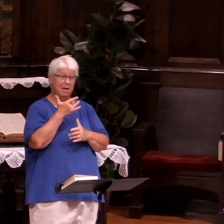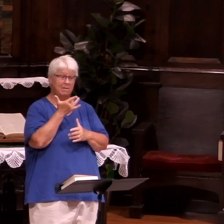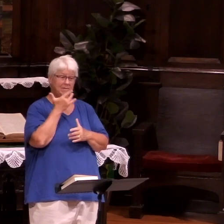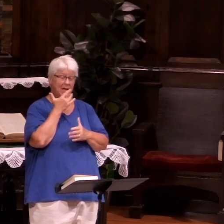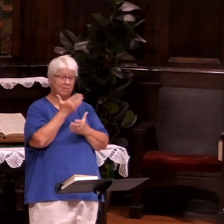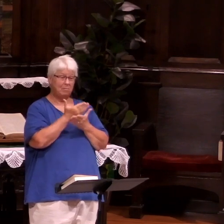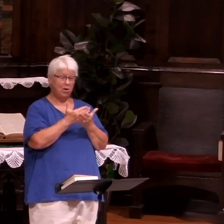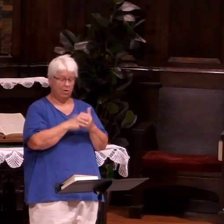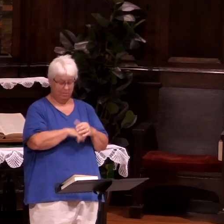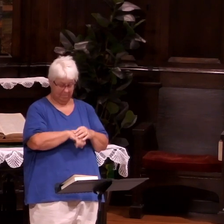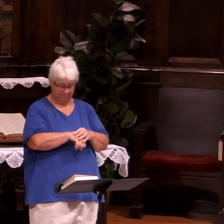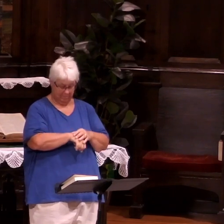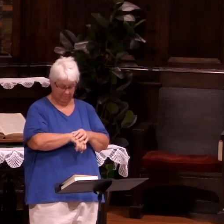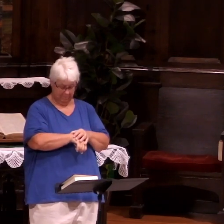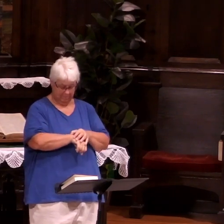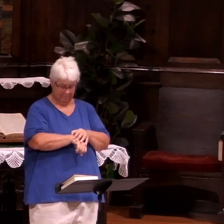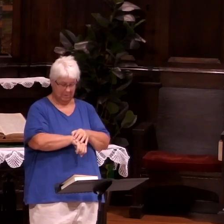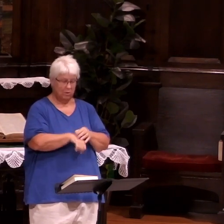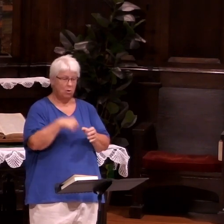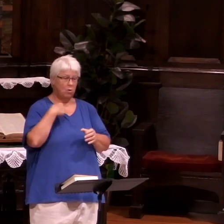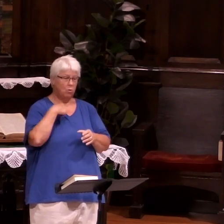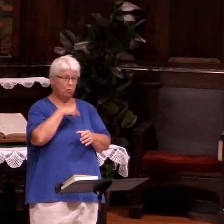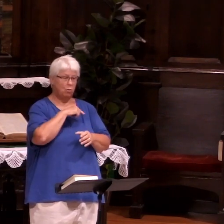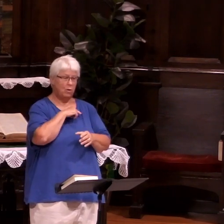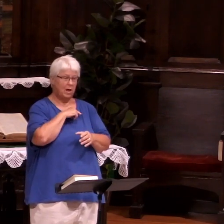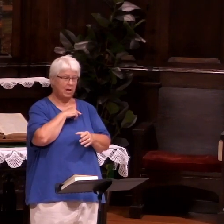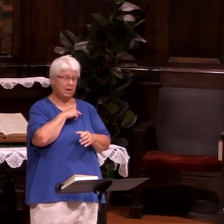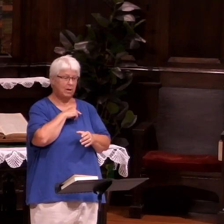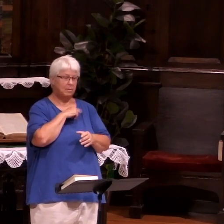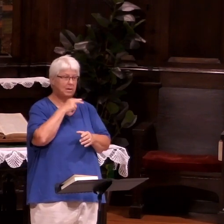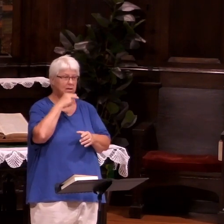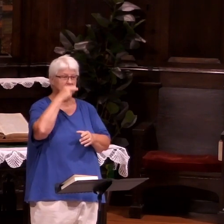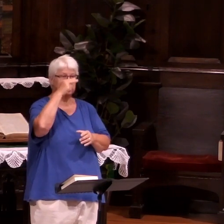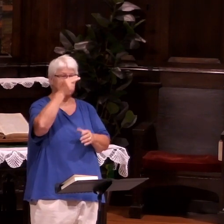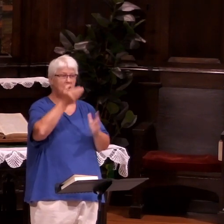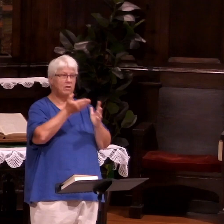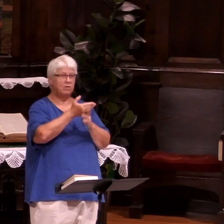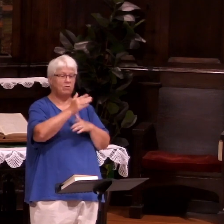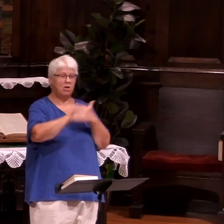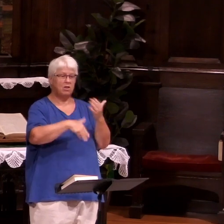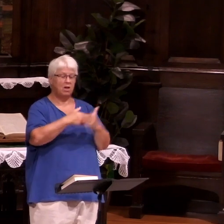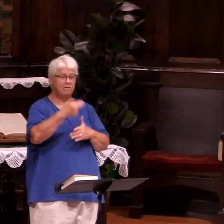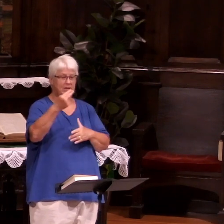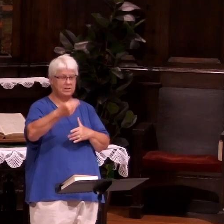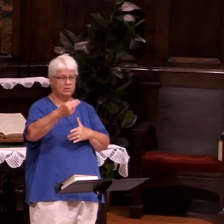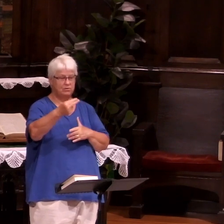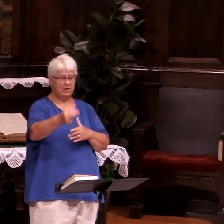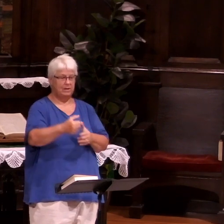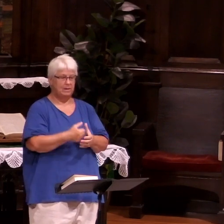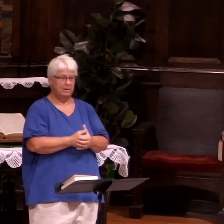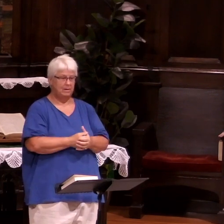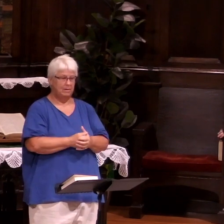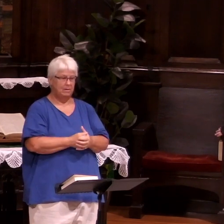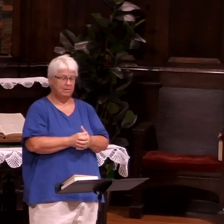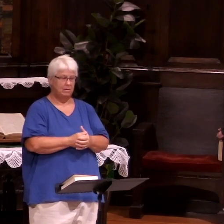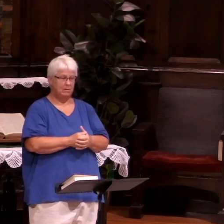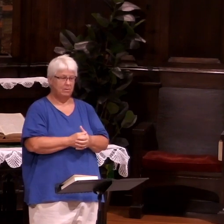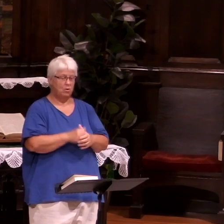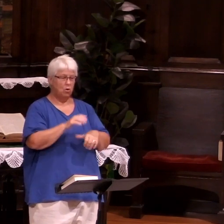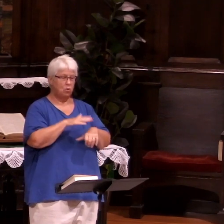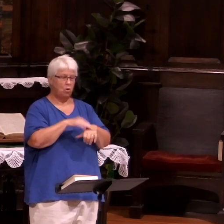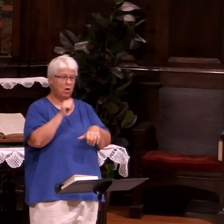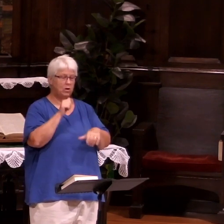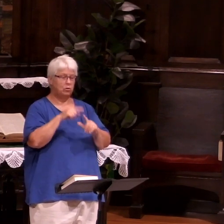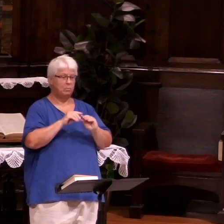favorite line. We have been sung throughout all of history, called